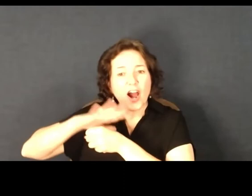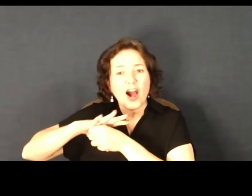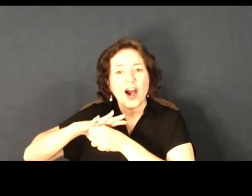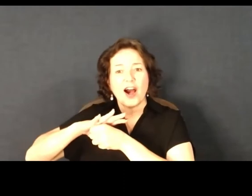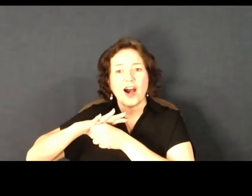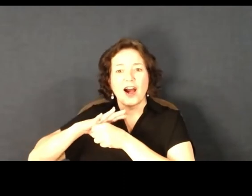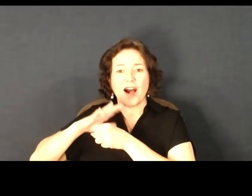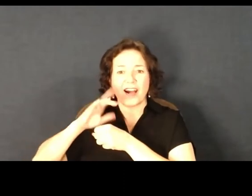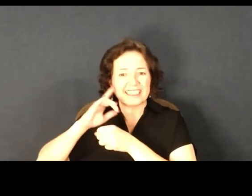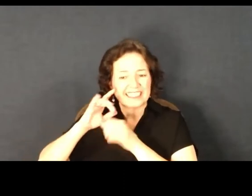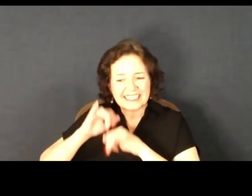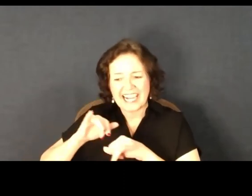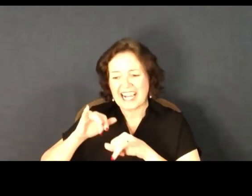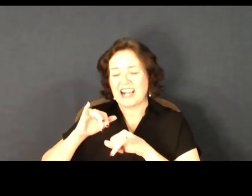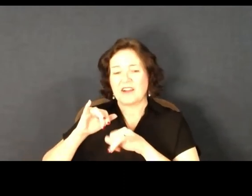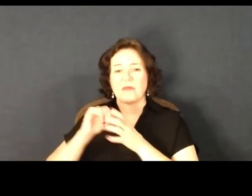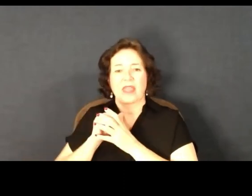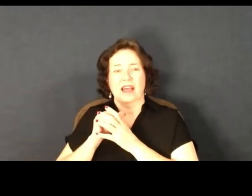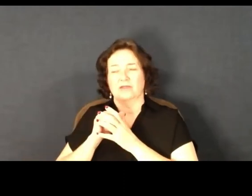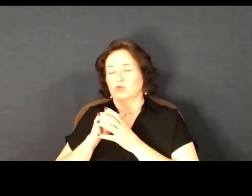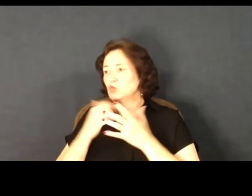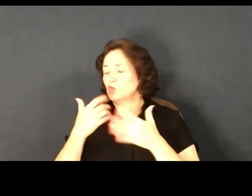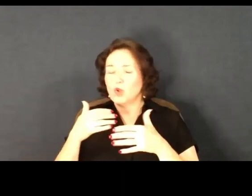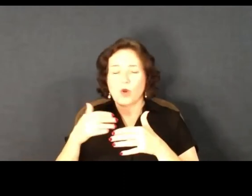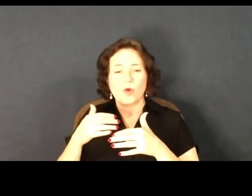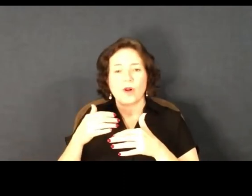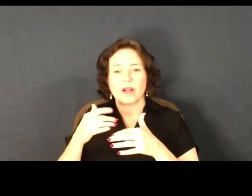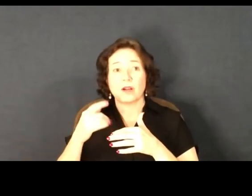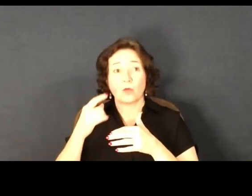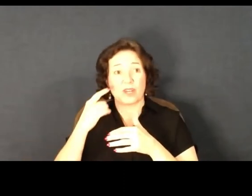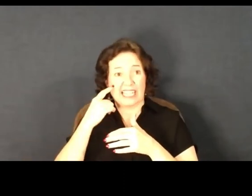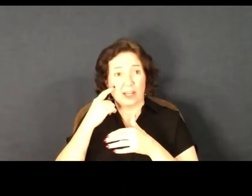that pastel de tres leches, and they would hear him.